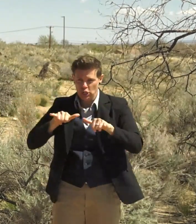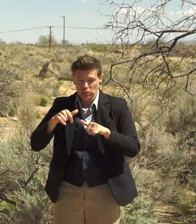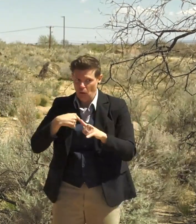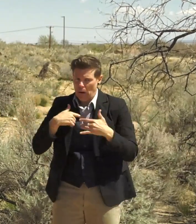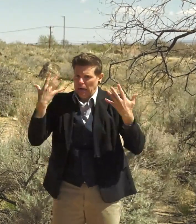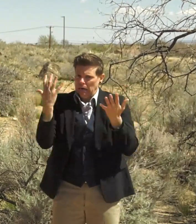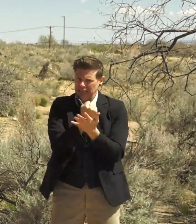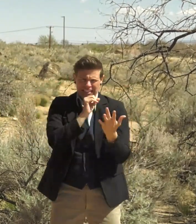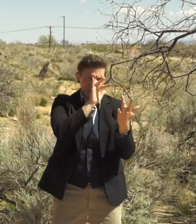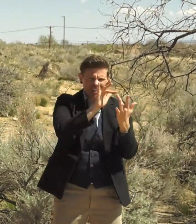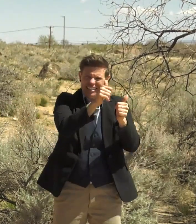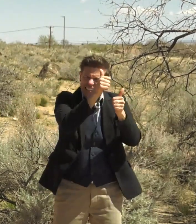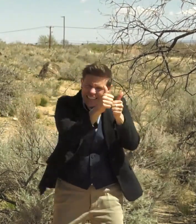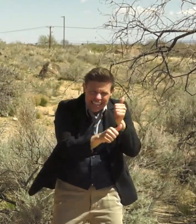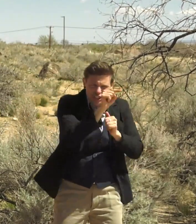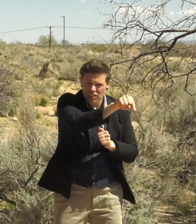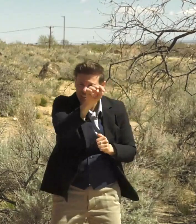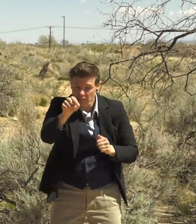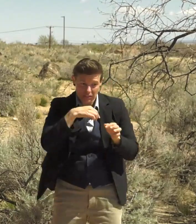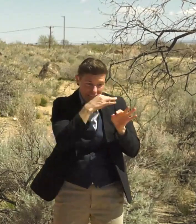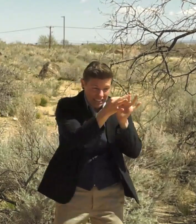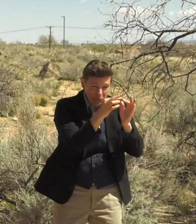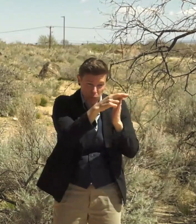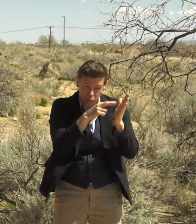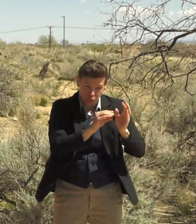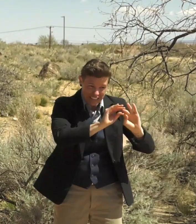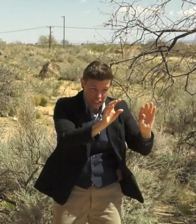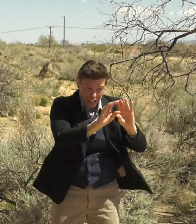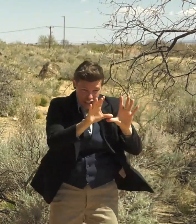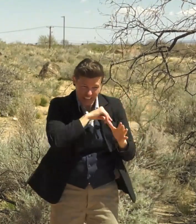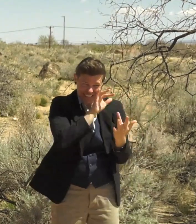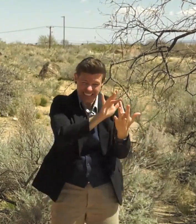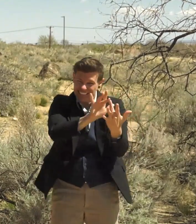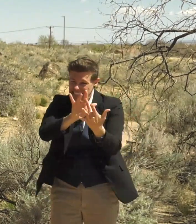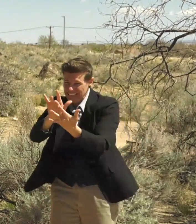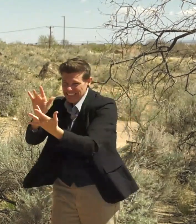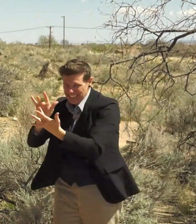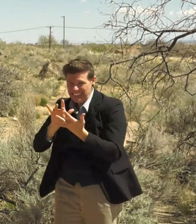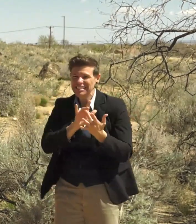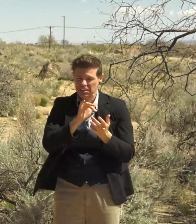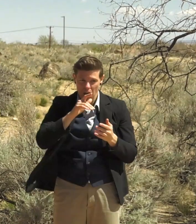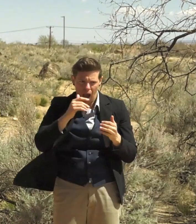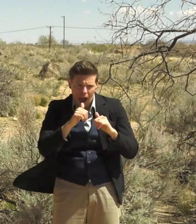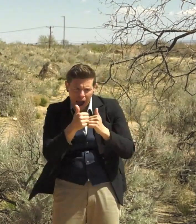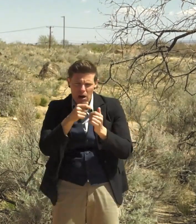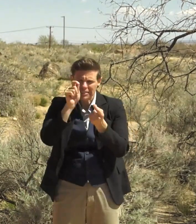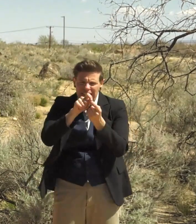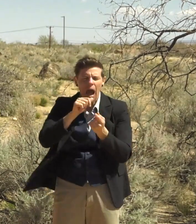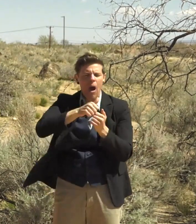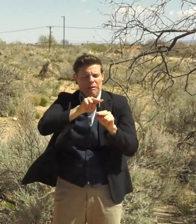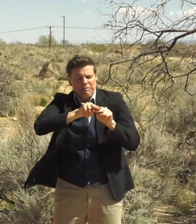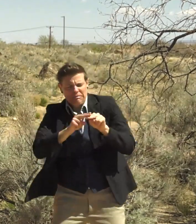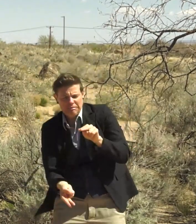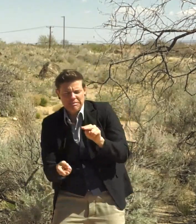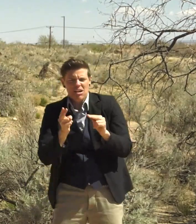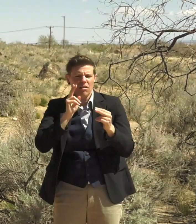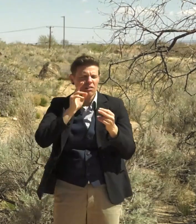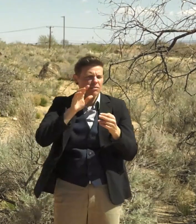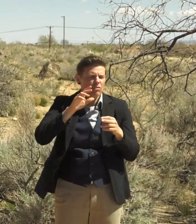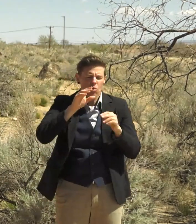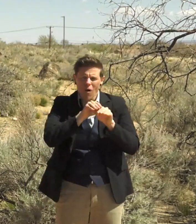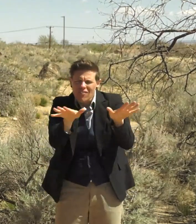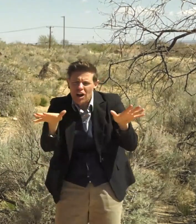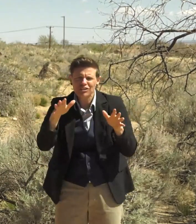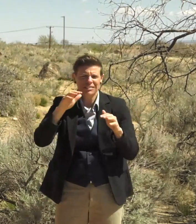follow, providing some additional details on the kinds of things that can reduce risk. In particular, ensuring that if there's anybody that's believed